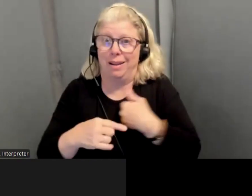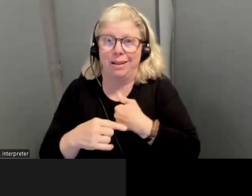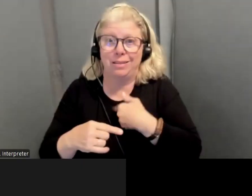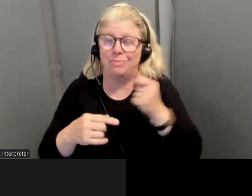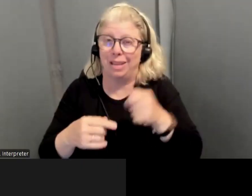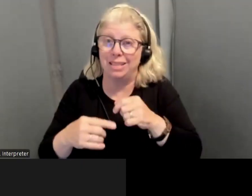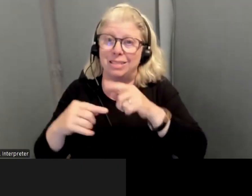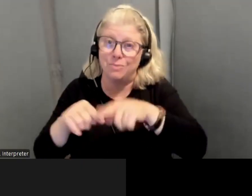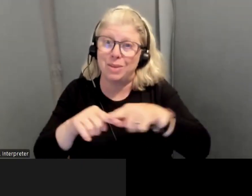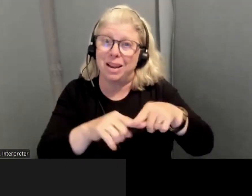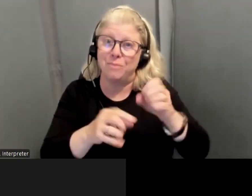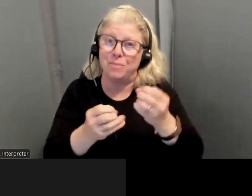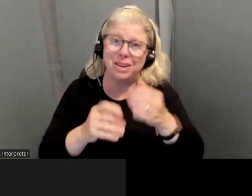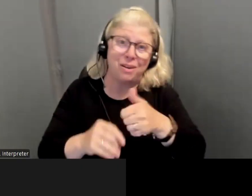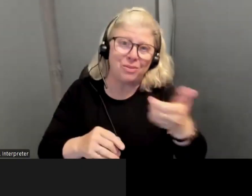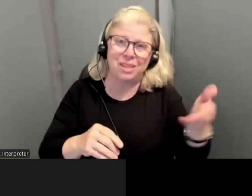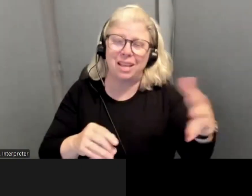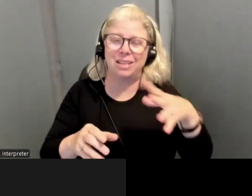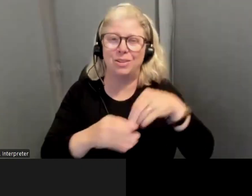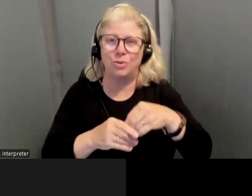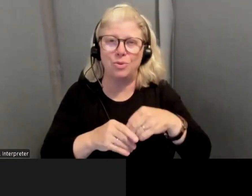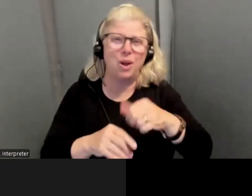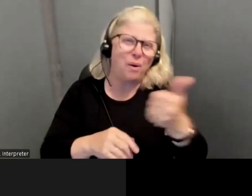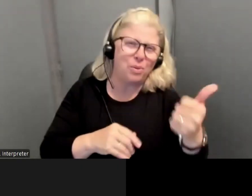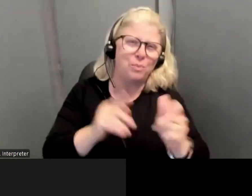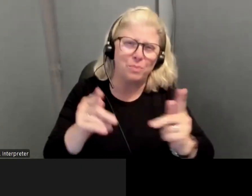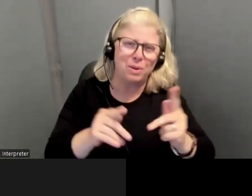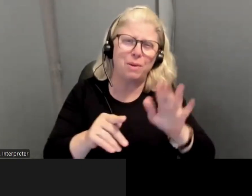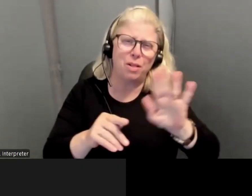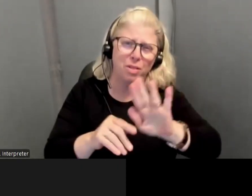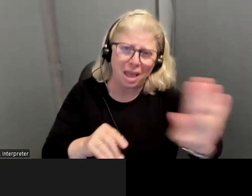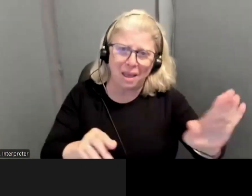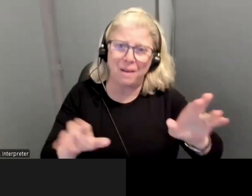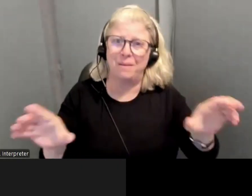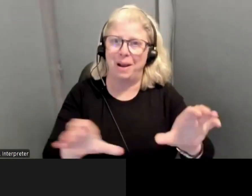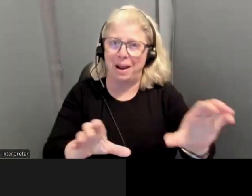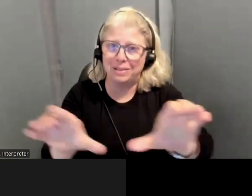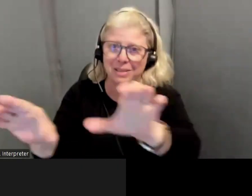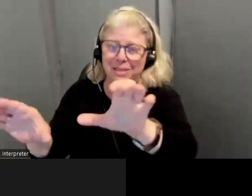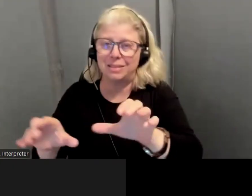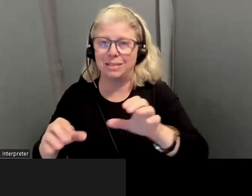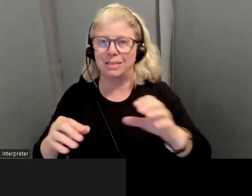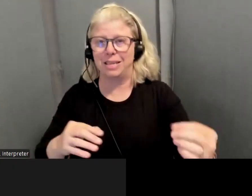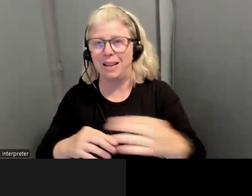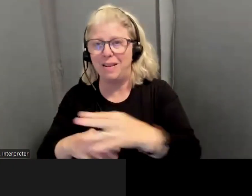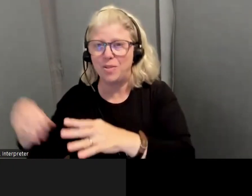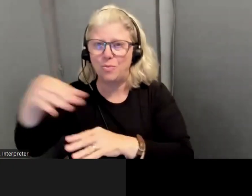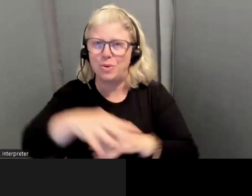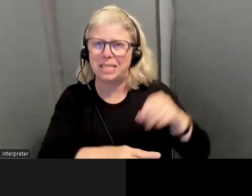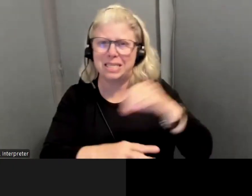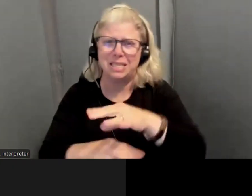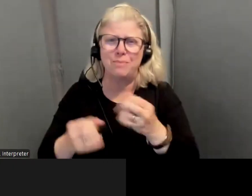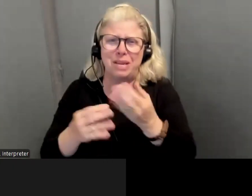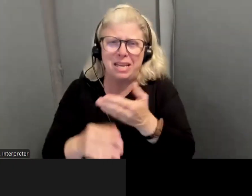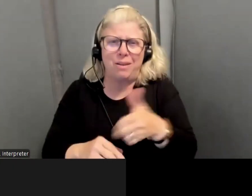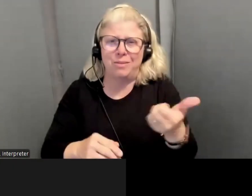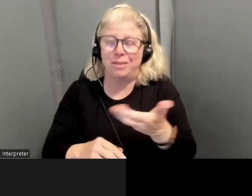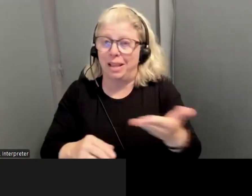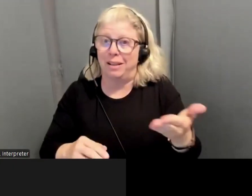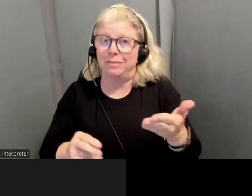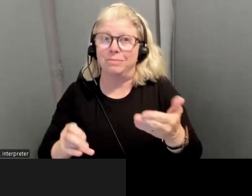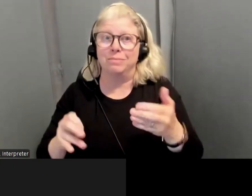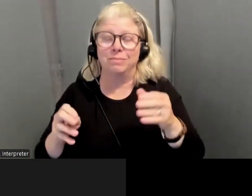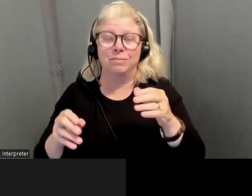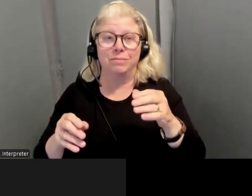on a bunch of other factors, including the actions of a lot of other people, and a lot of other actors that are part of